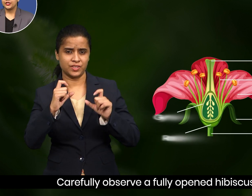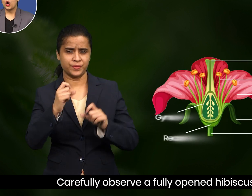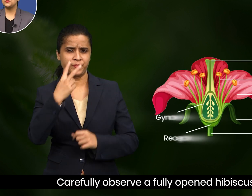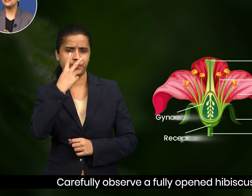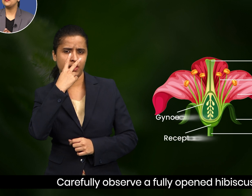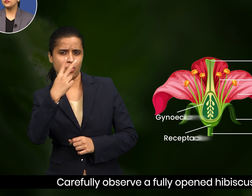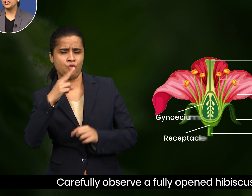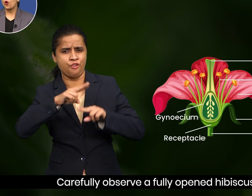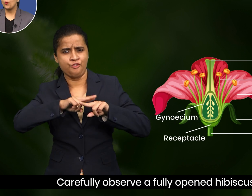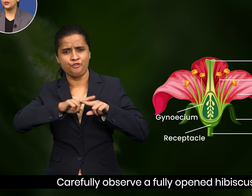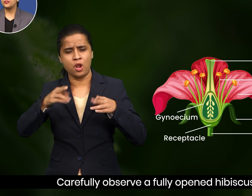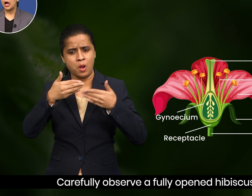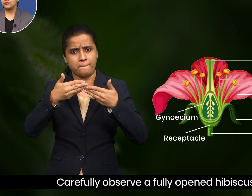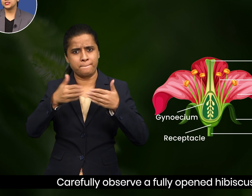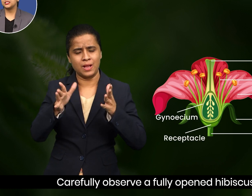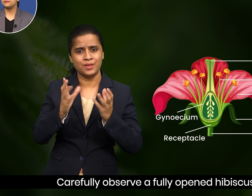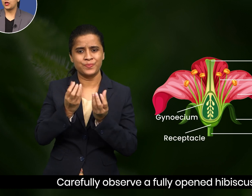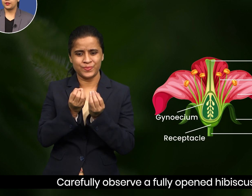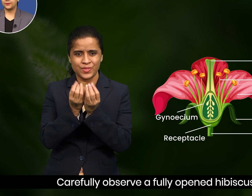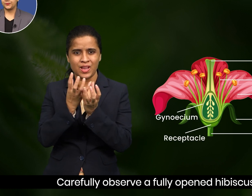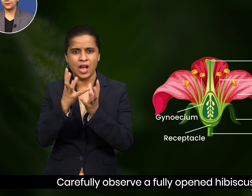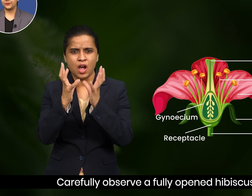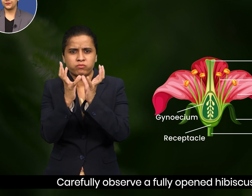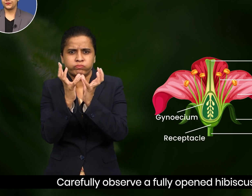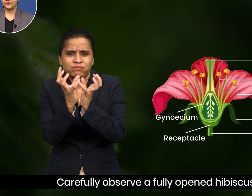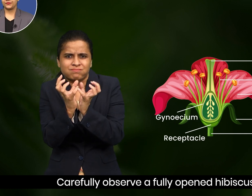Carefully observe a fully open hibiscus flower.